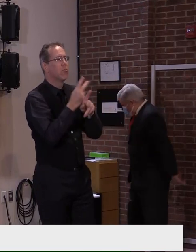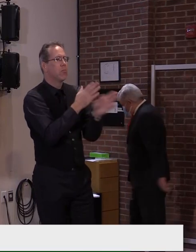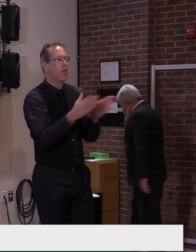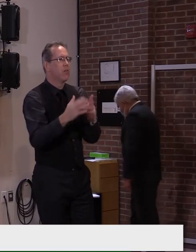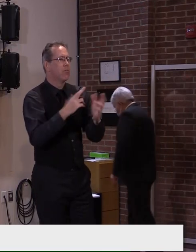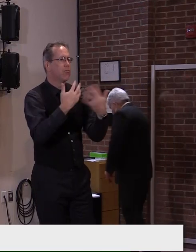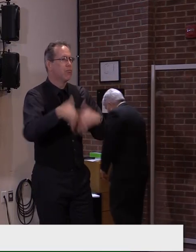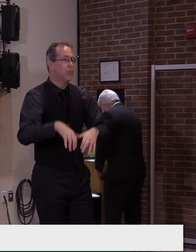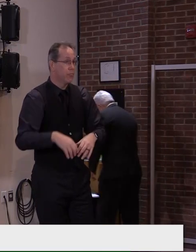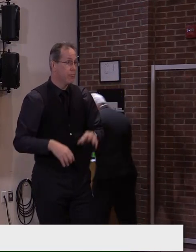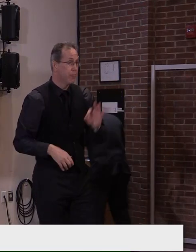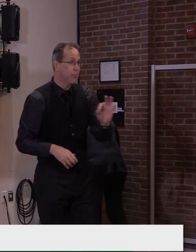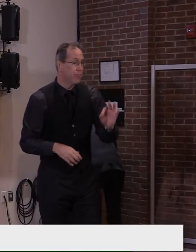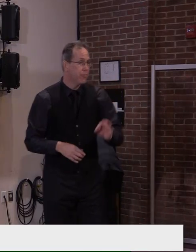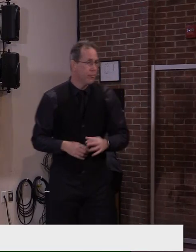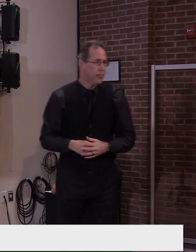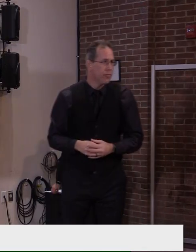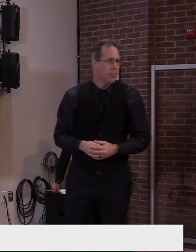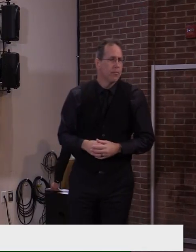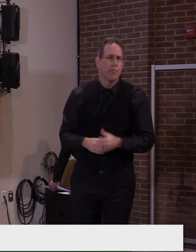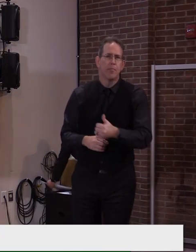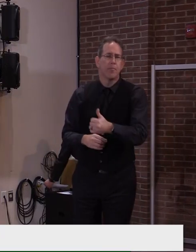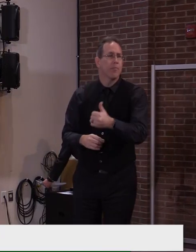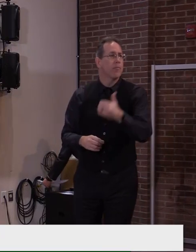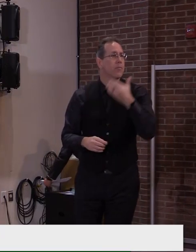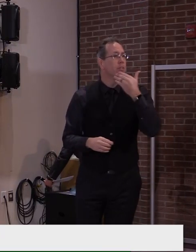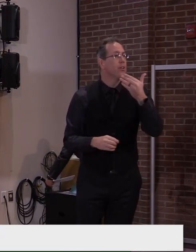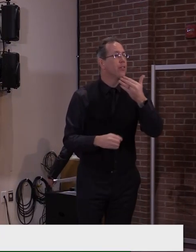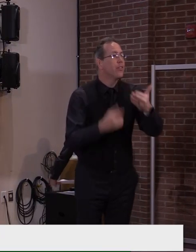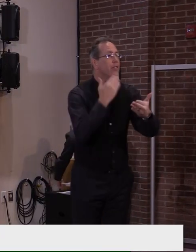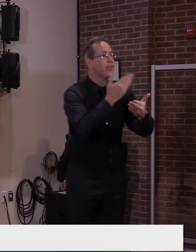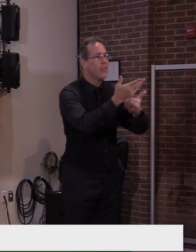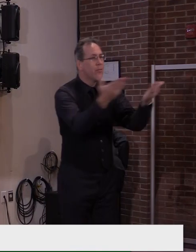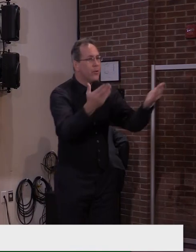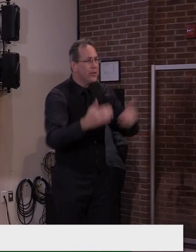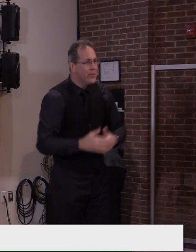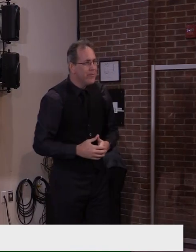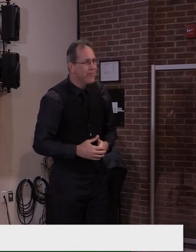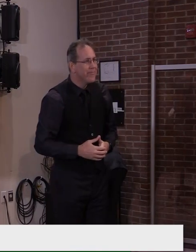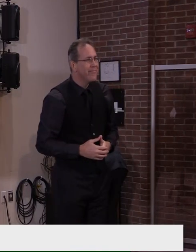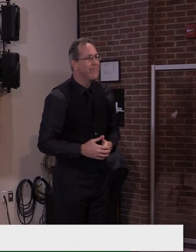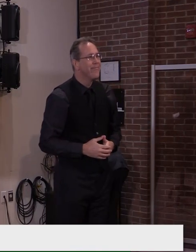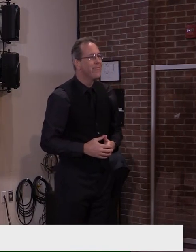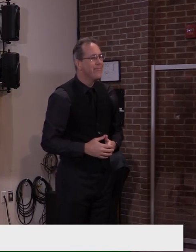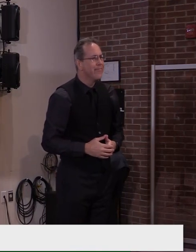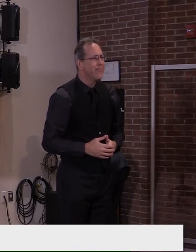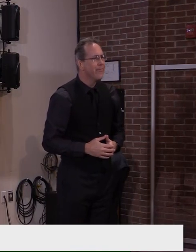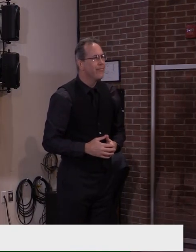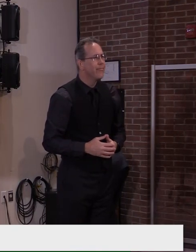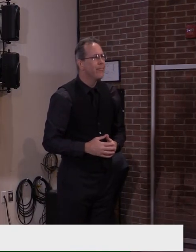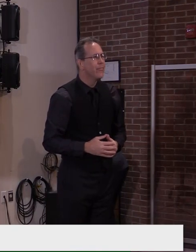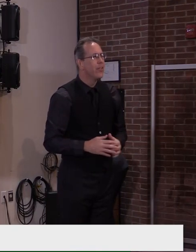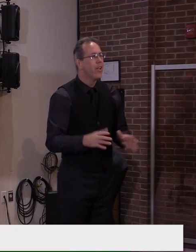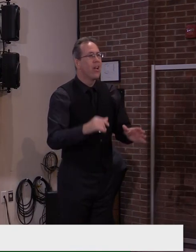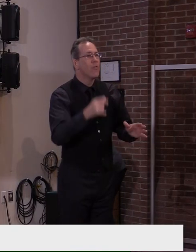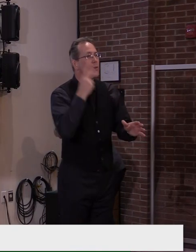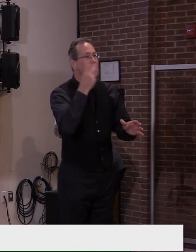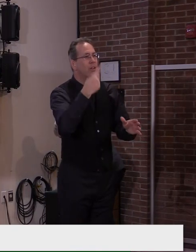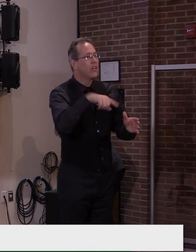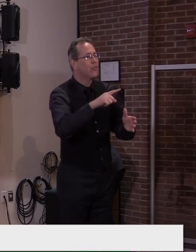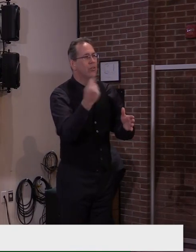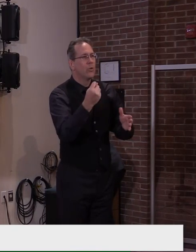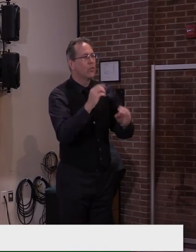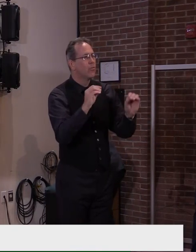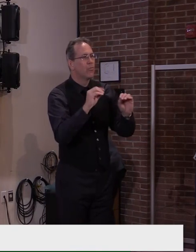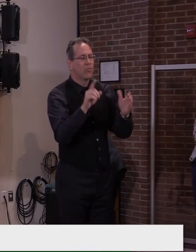Okay, thank you. That's it. Okay. Thank you very much. And we will not see you next Tuesday. The State of the State is on Wednesday,